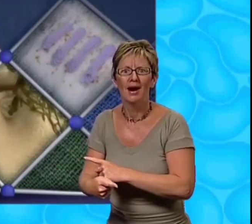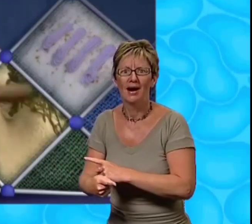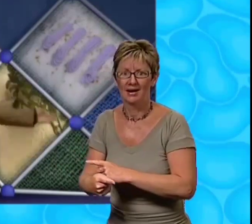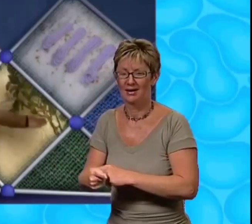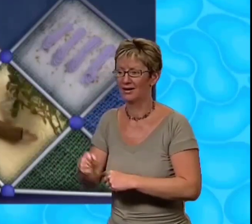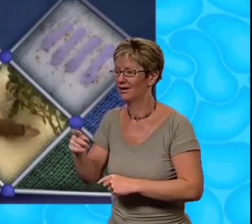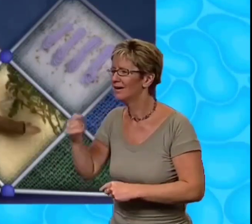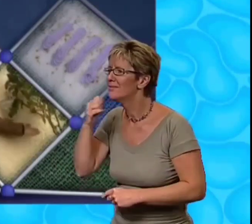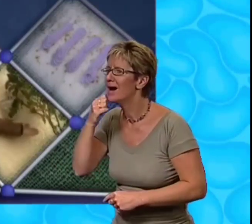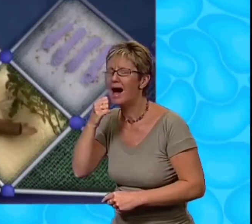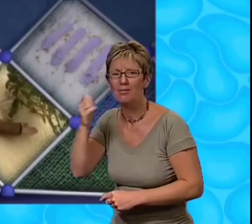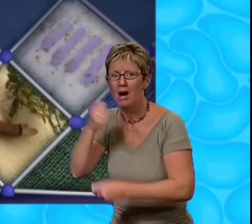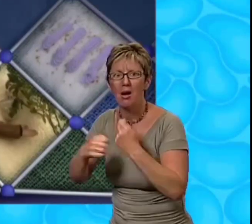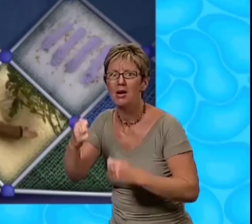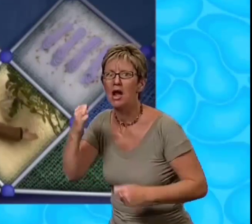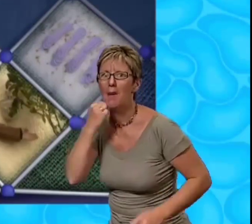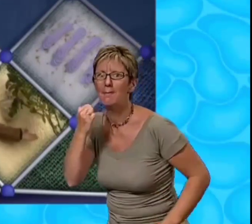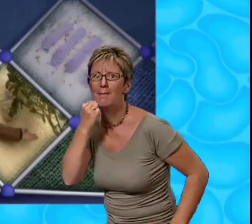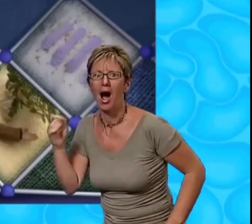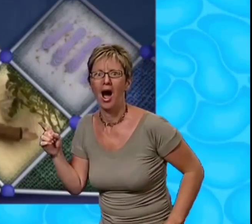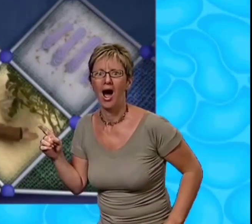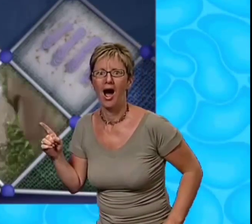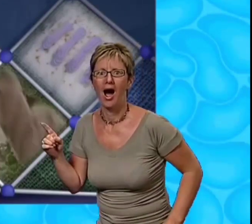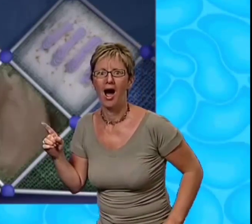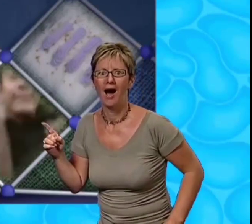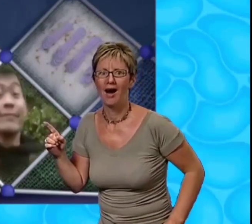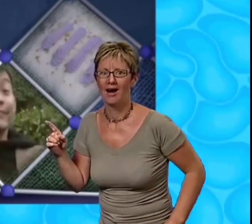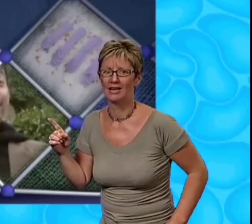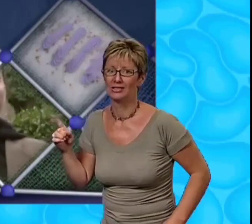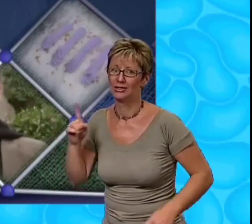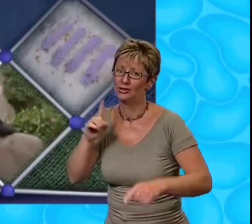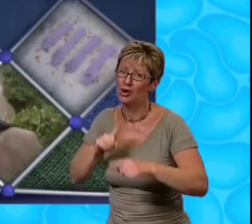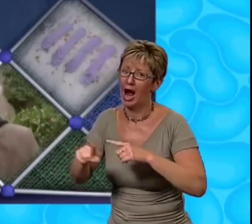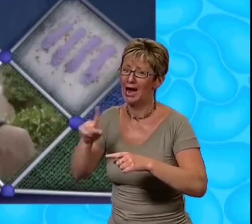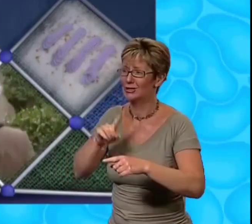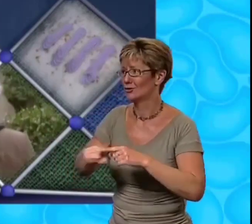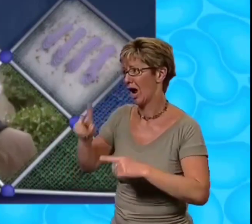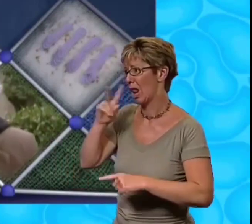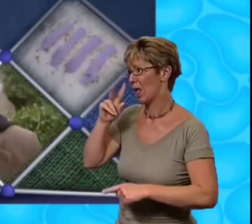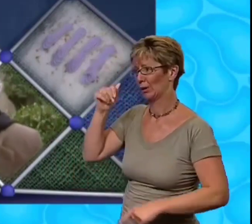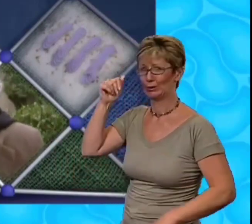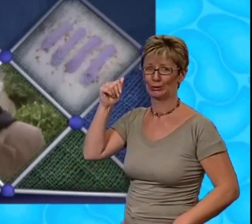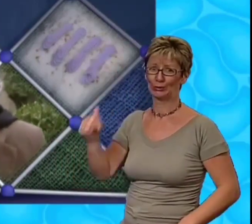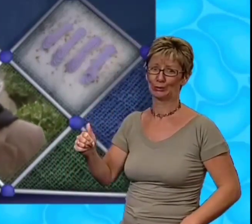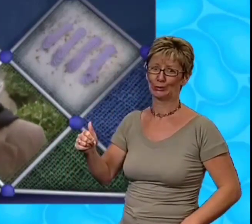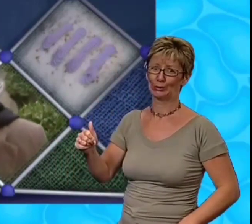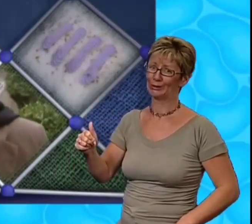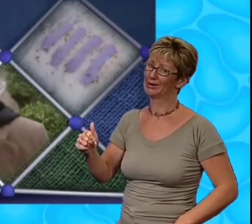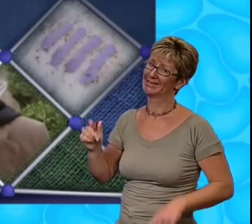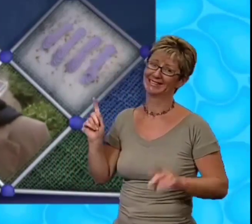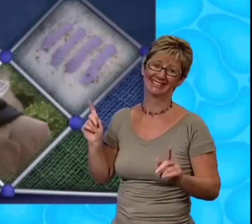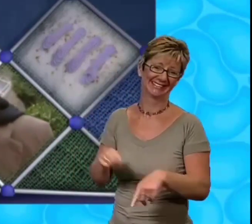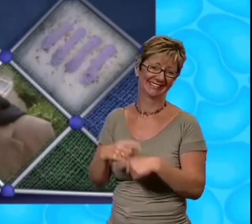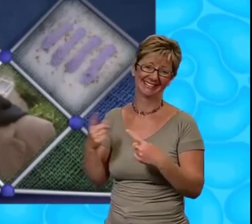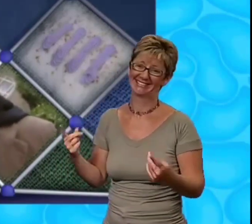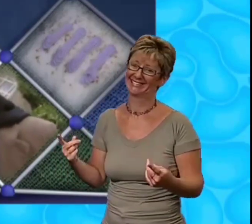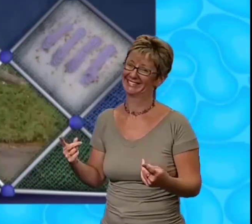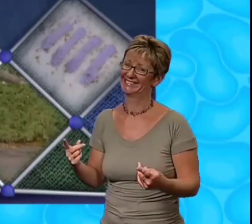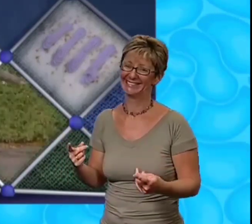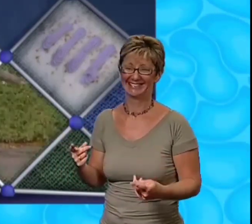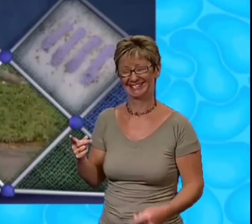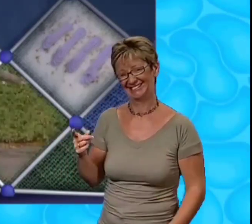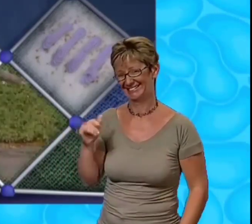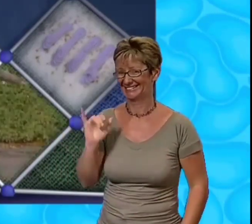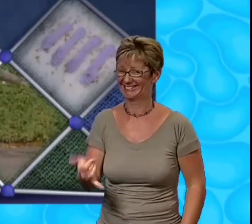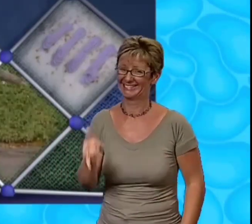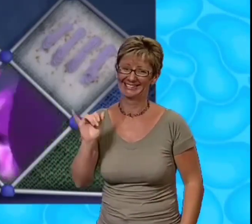the man was being a numberjack man. He tried very hard to be a good numberjack. Looks like he wasn't very